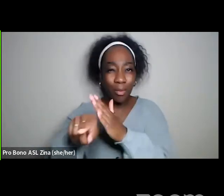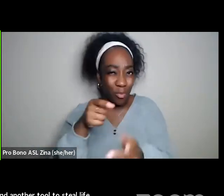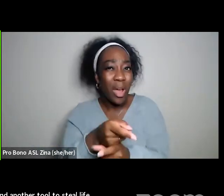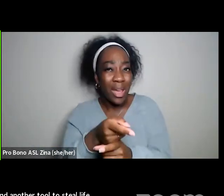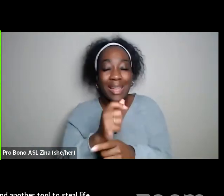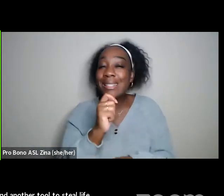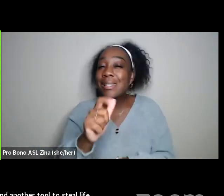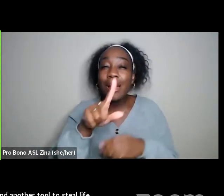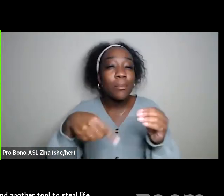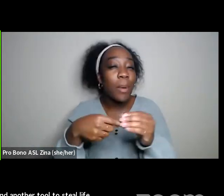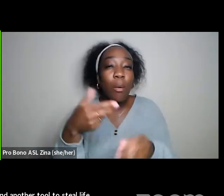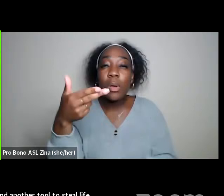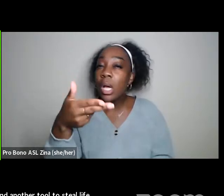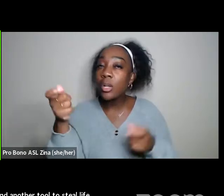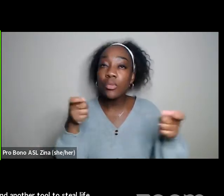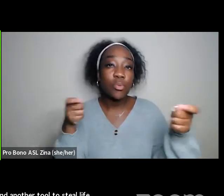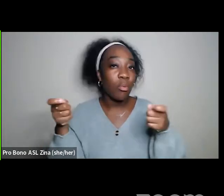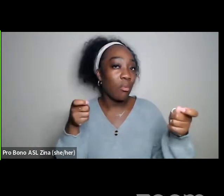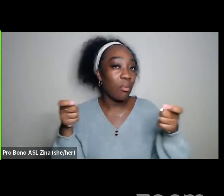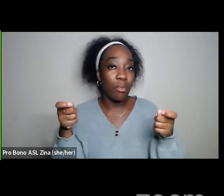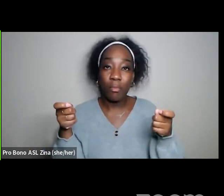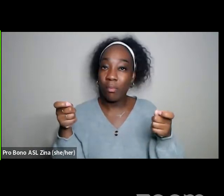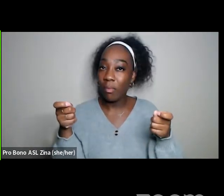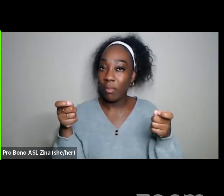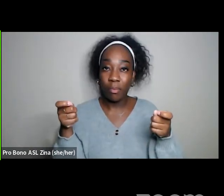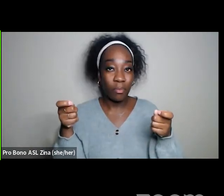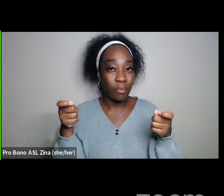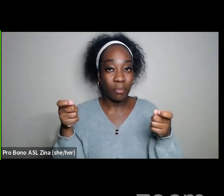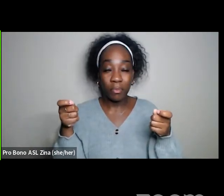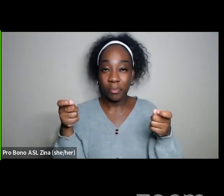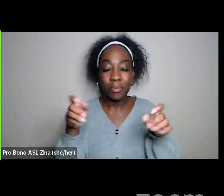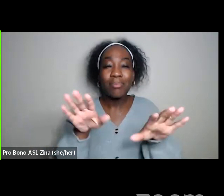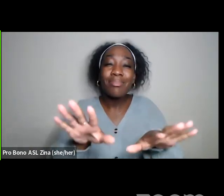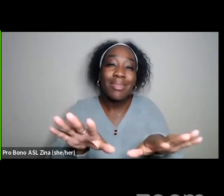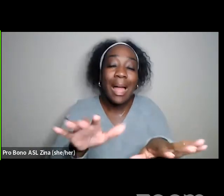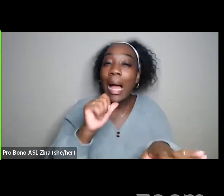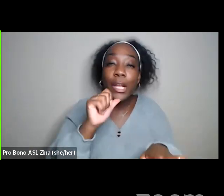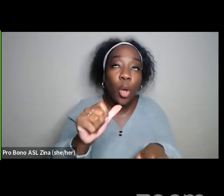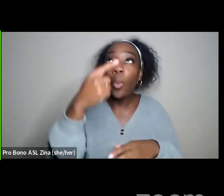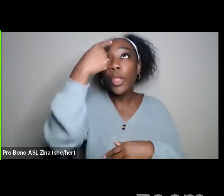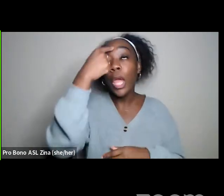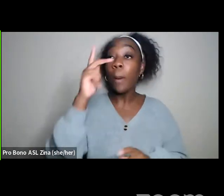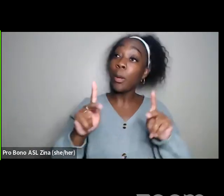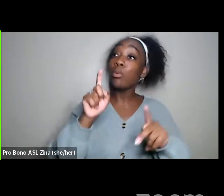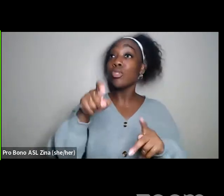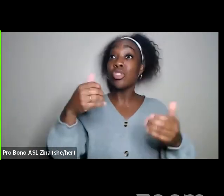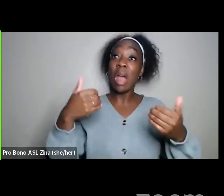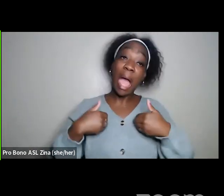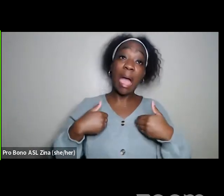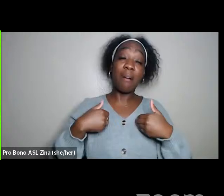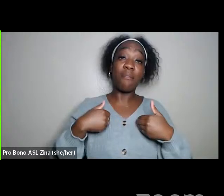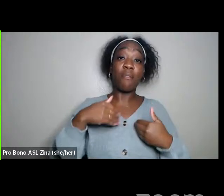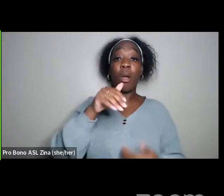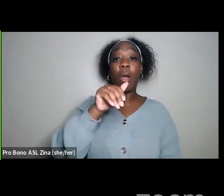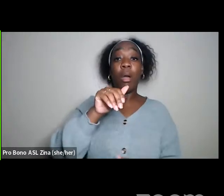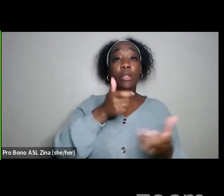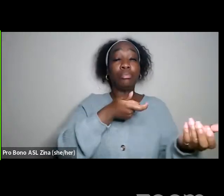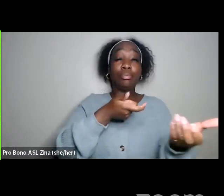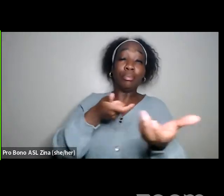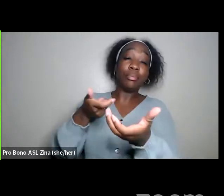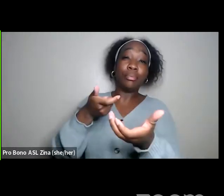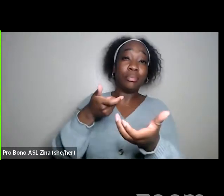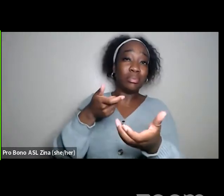gun control. Not that I believe that people should have assault rifles. They should not have assault